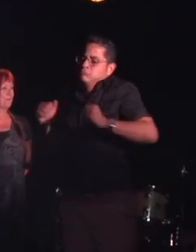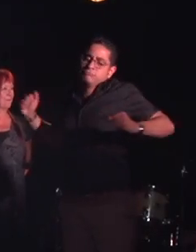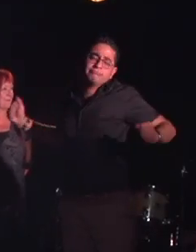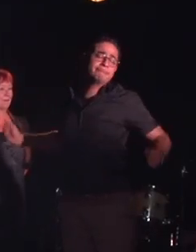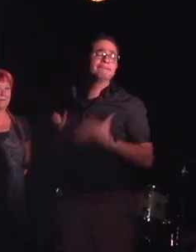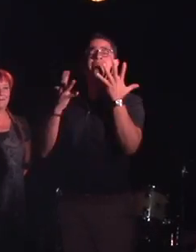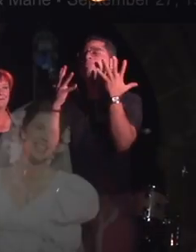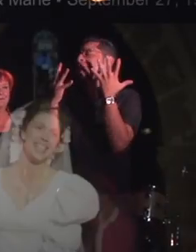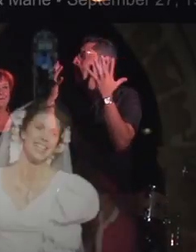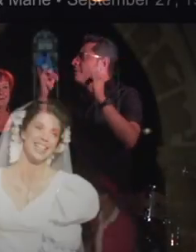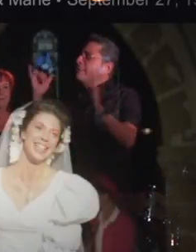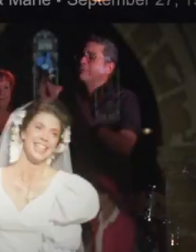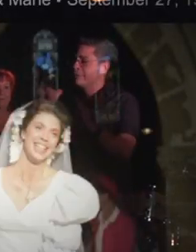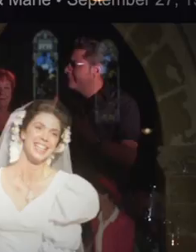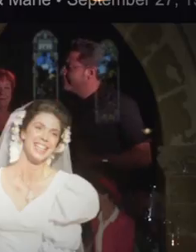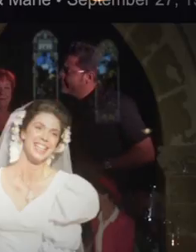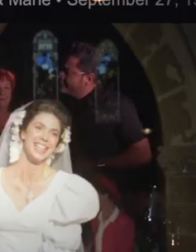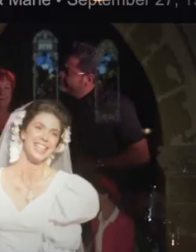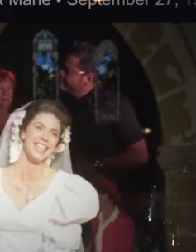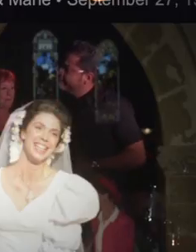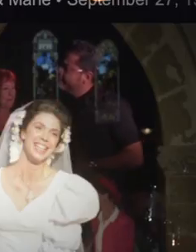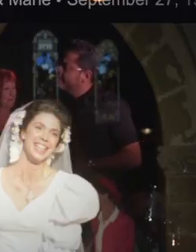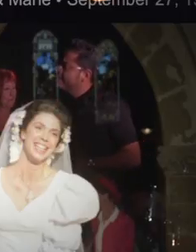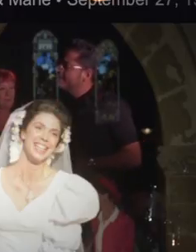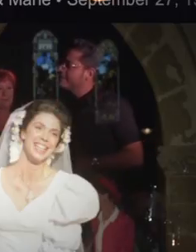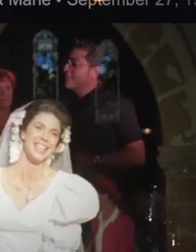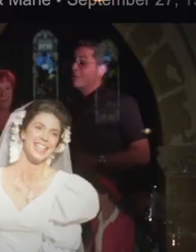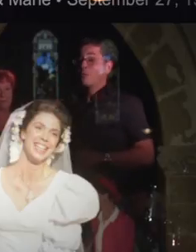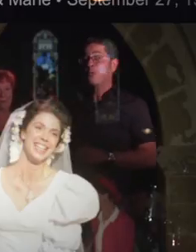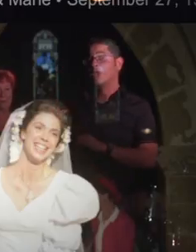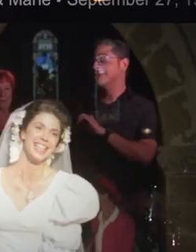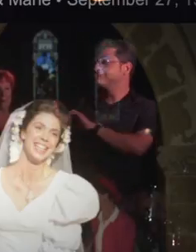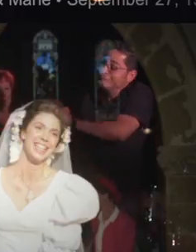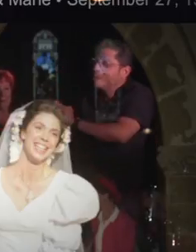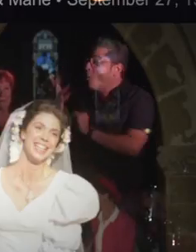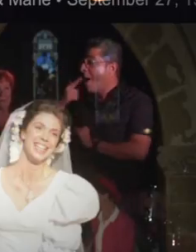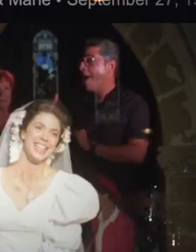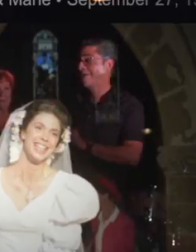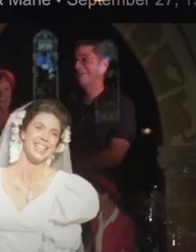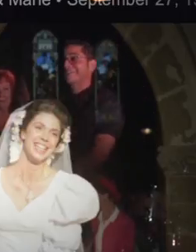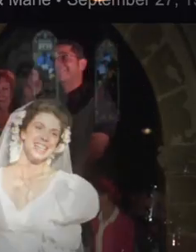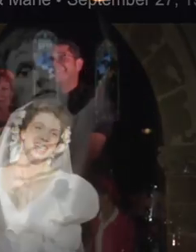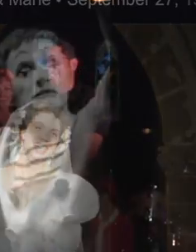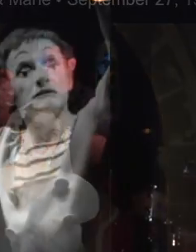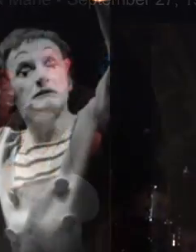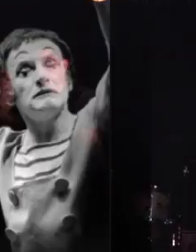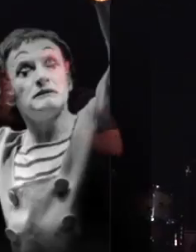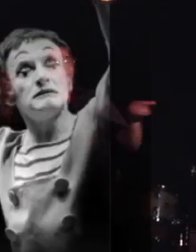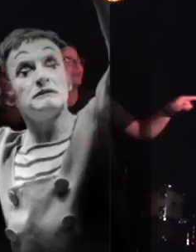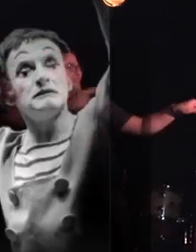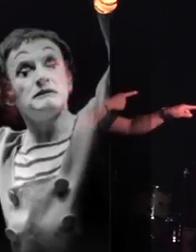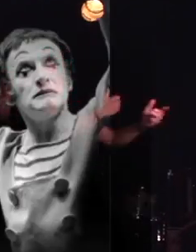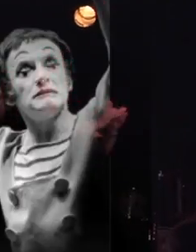peak experience of my existence. We owe our happy union to Marie's knee injury and Mr. Marcel Marceau.